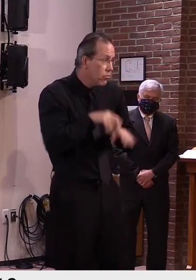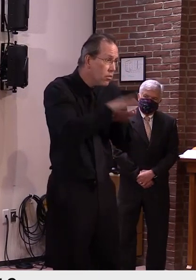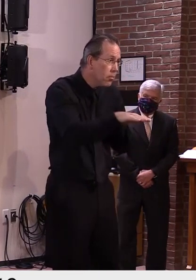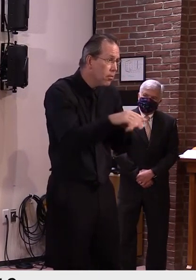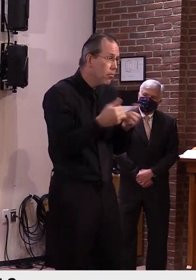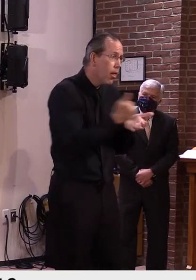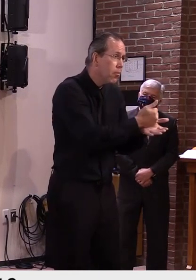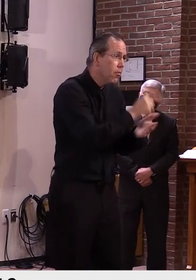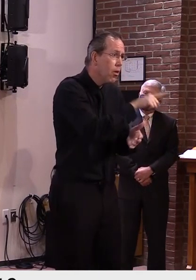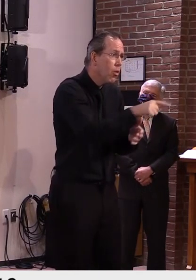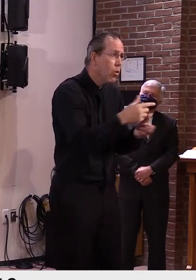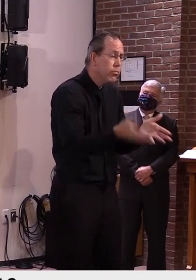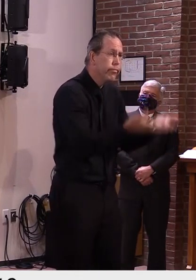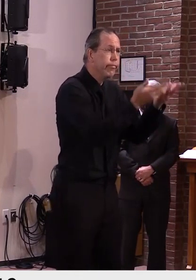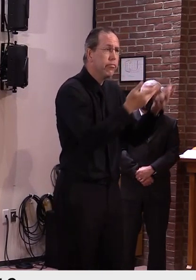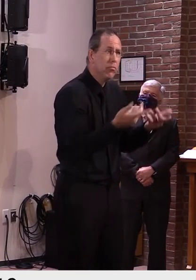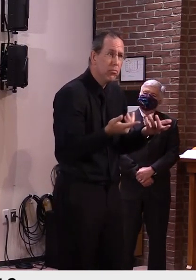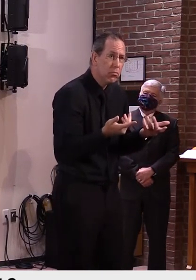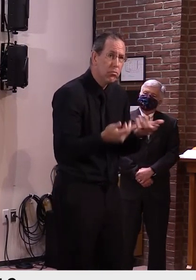landlords that are frustrated by